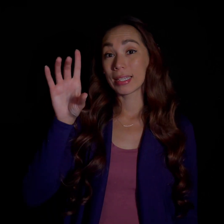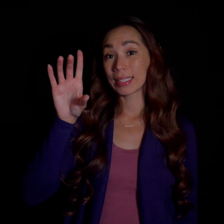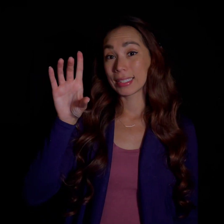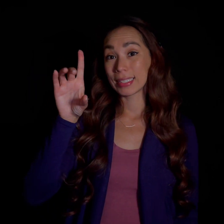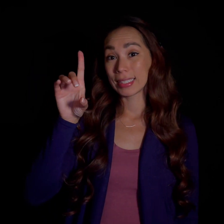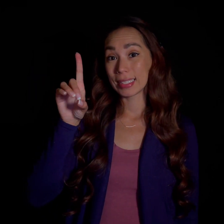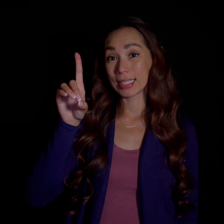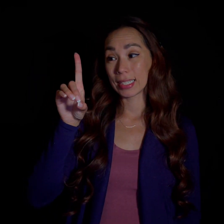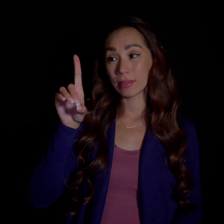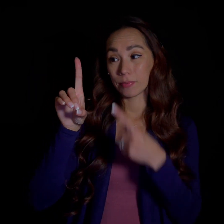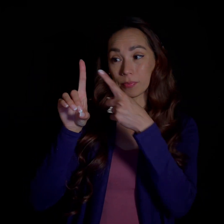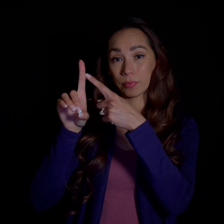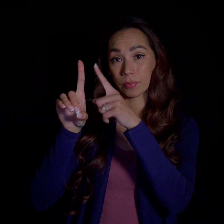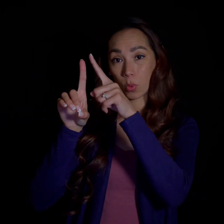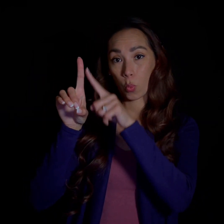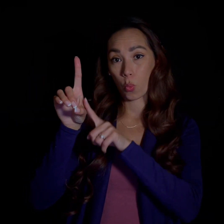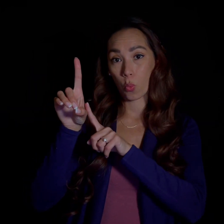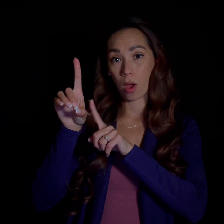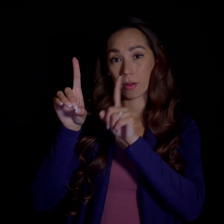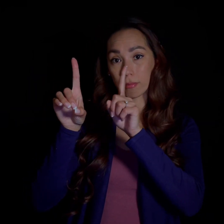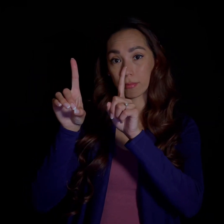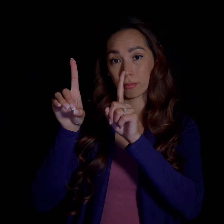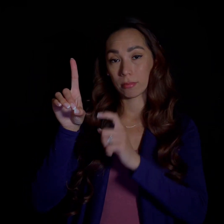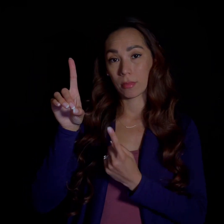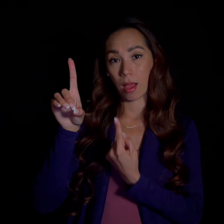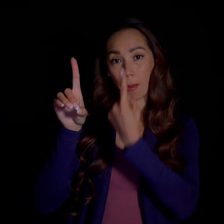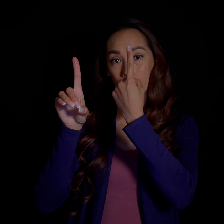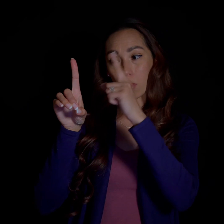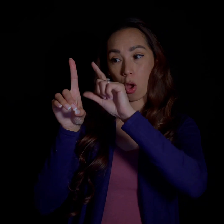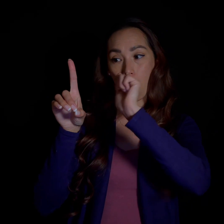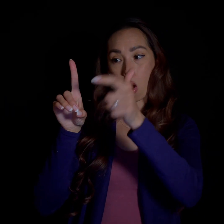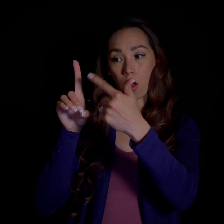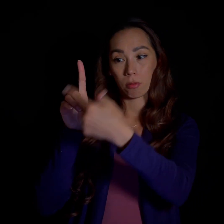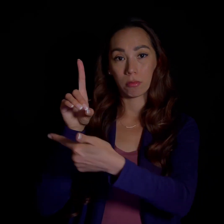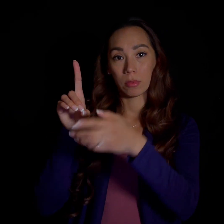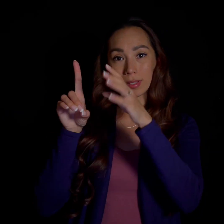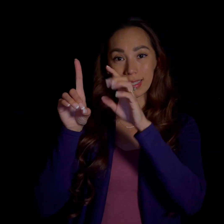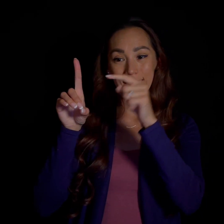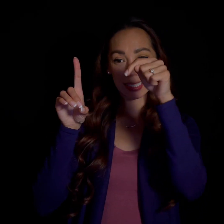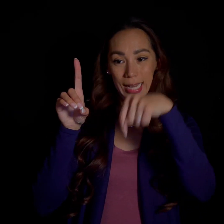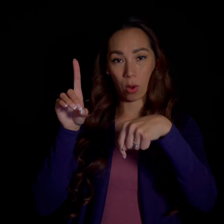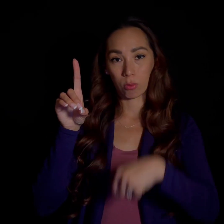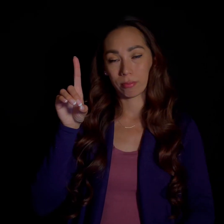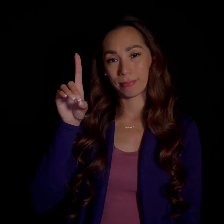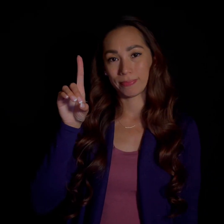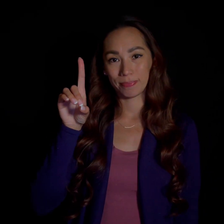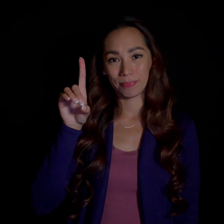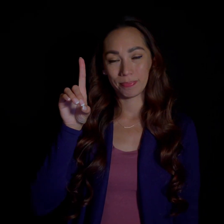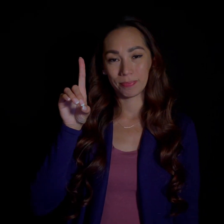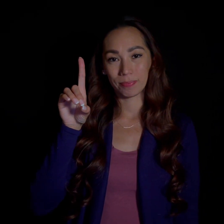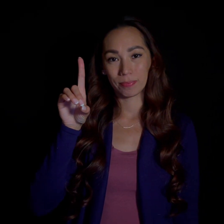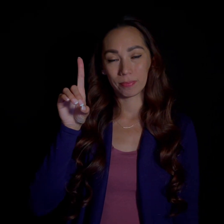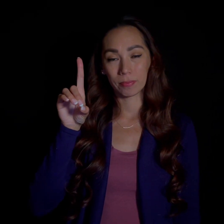to D. D is the one going up and the rest of the fingers are going down into the